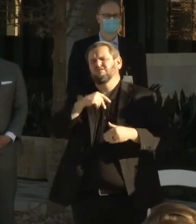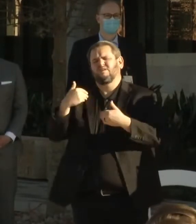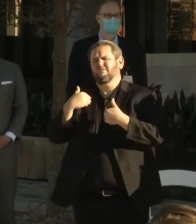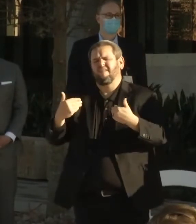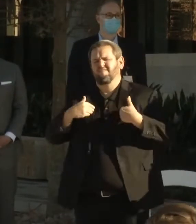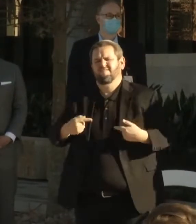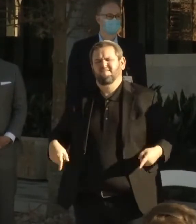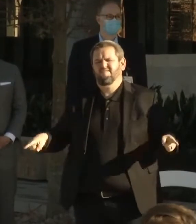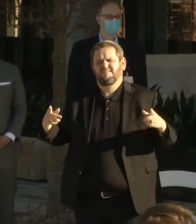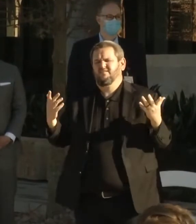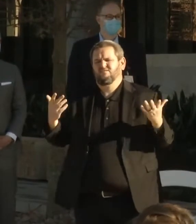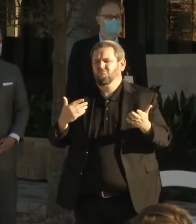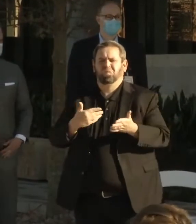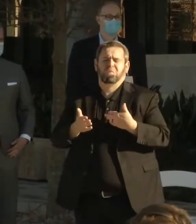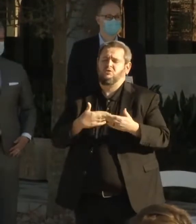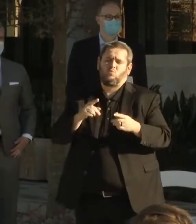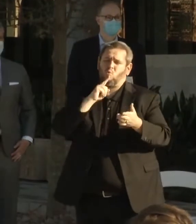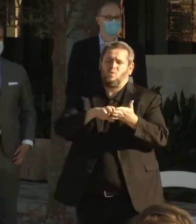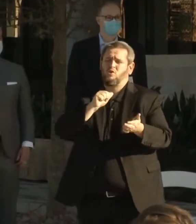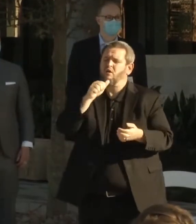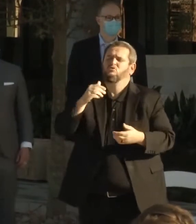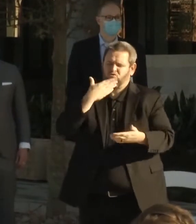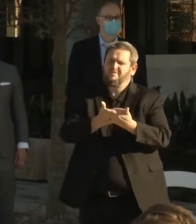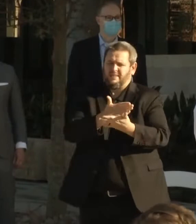Thanks, everybody.